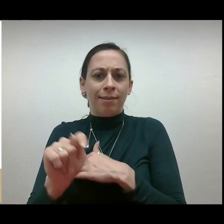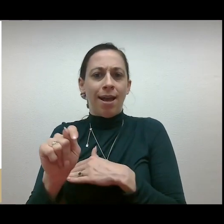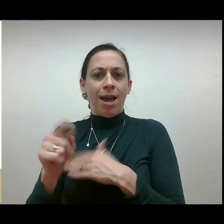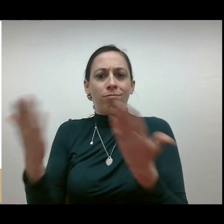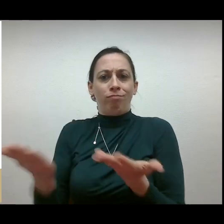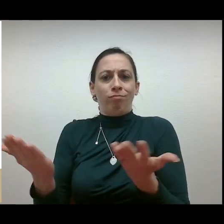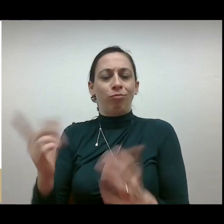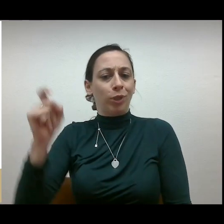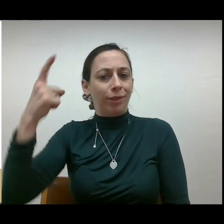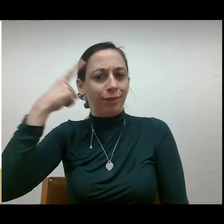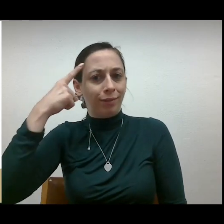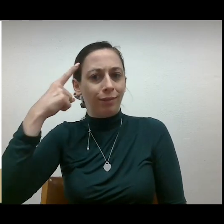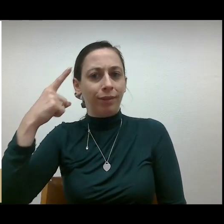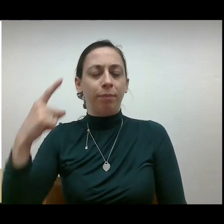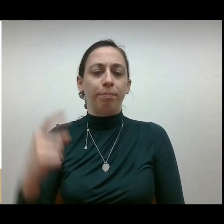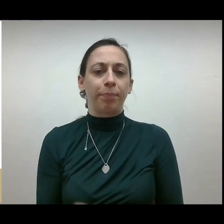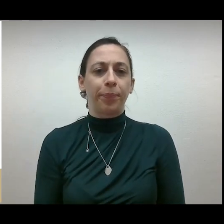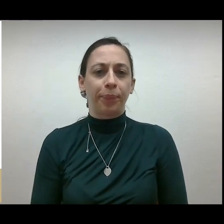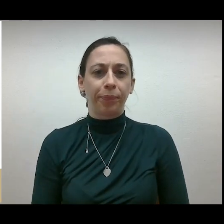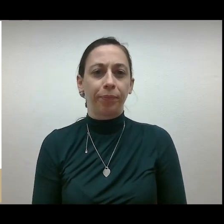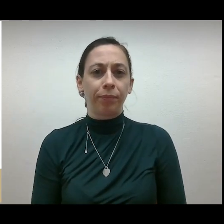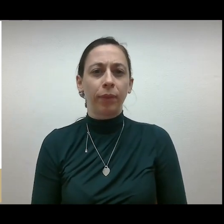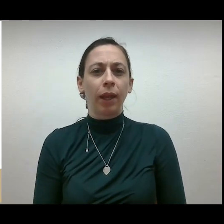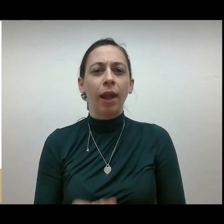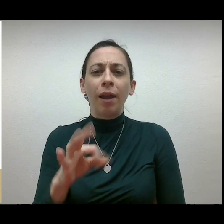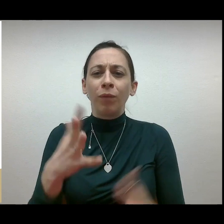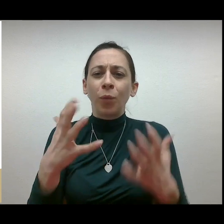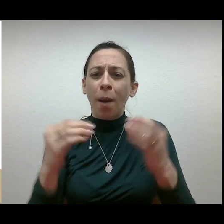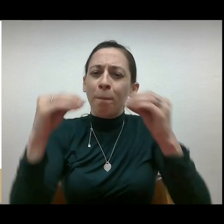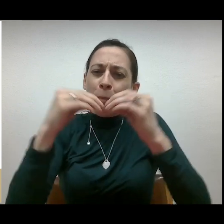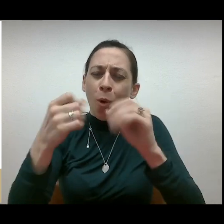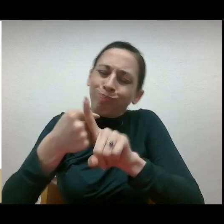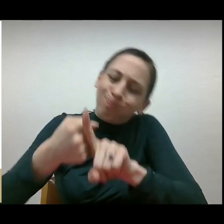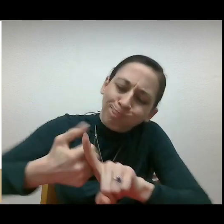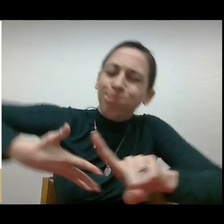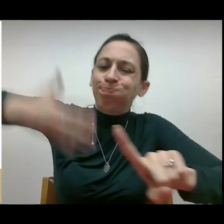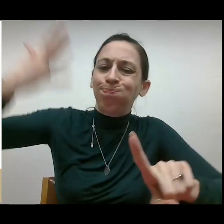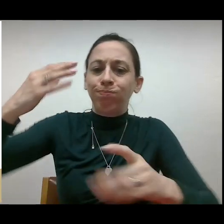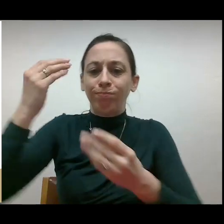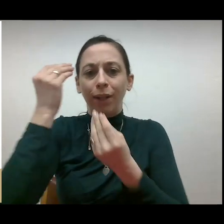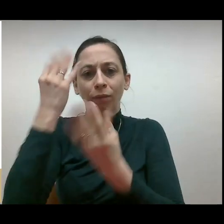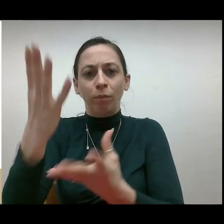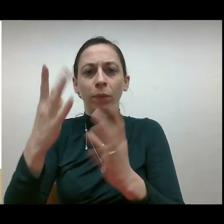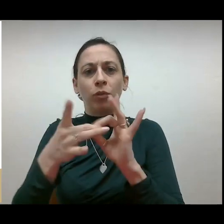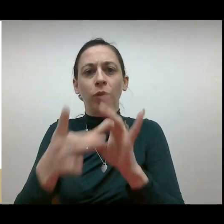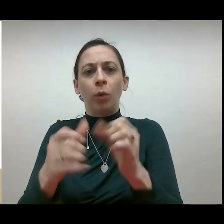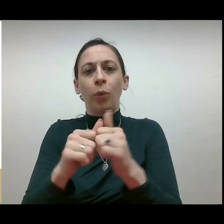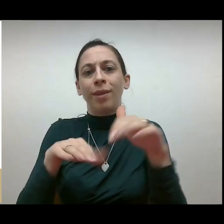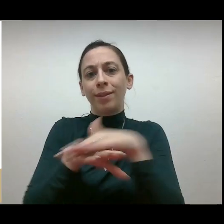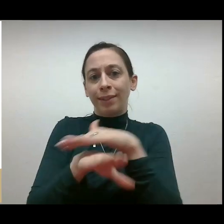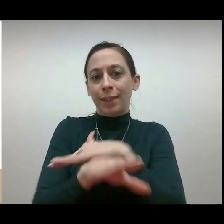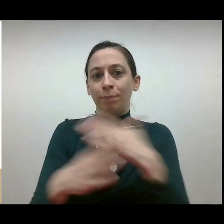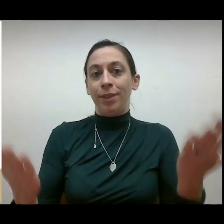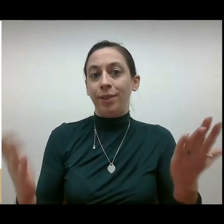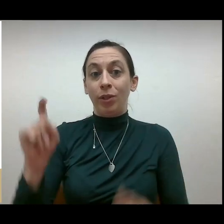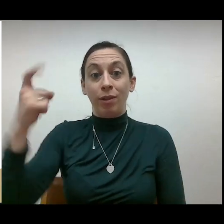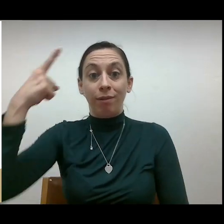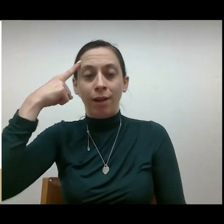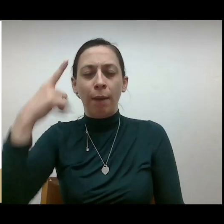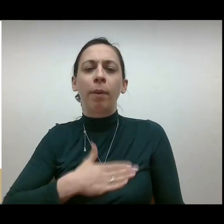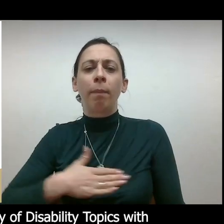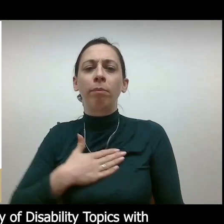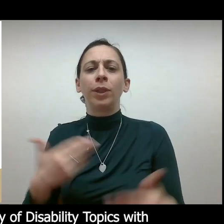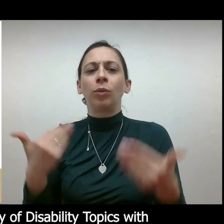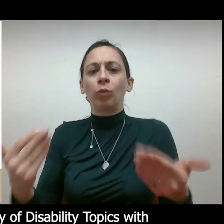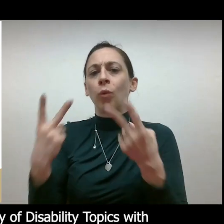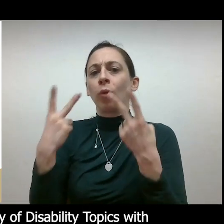Now I'm going to explain a little bit more about accessibility at the Capitol. For more in-depth